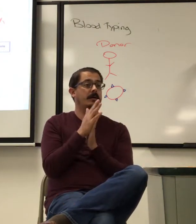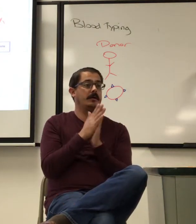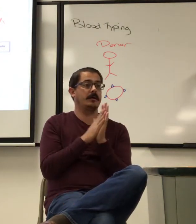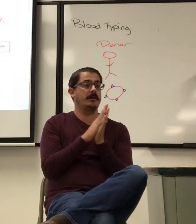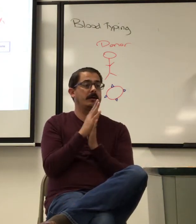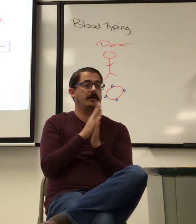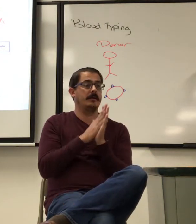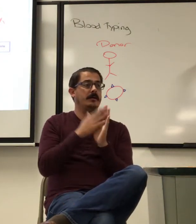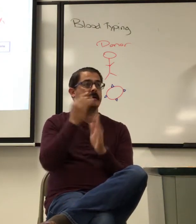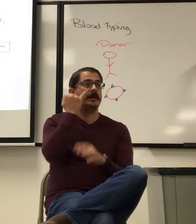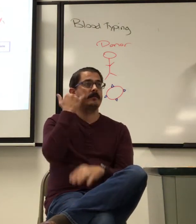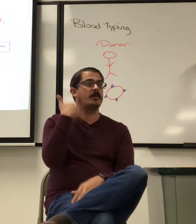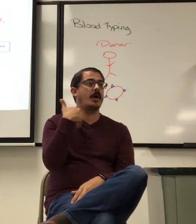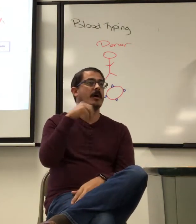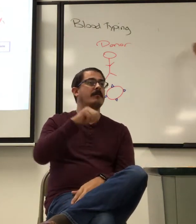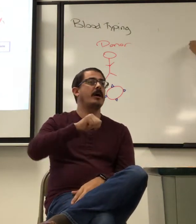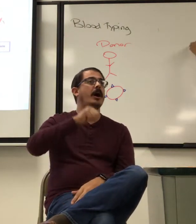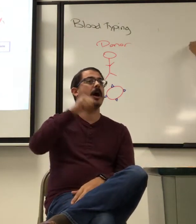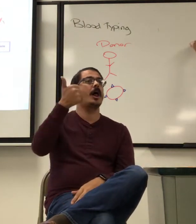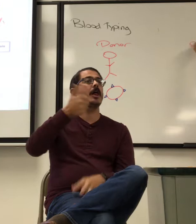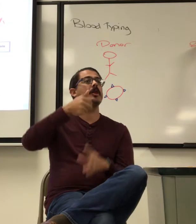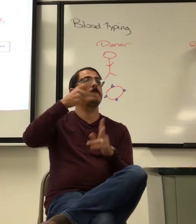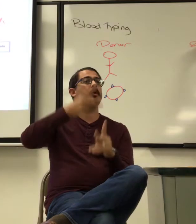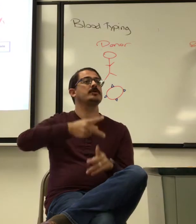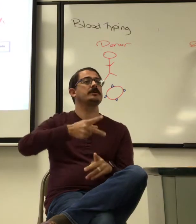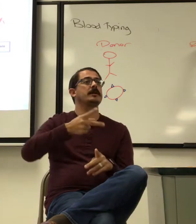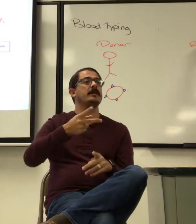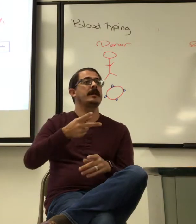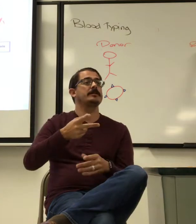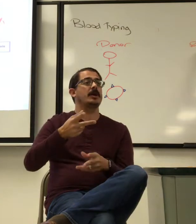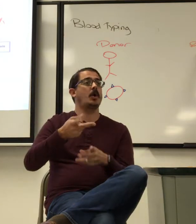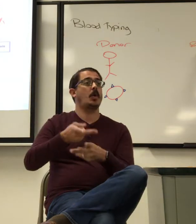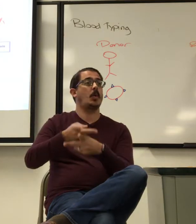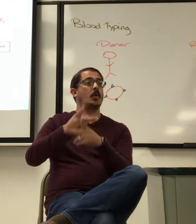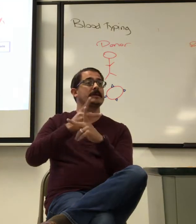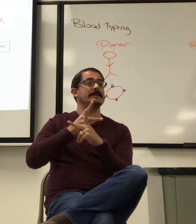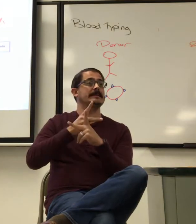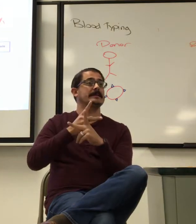who we'll say is the recipient in this example,